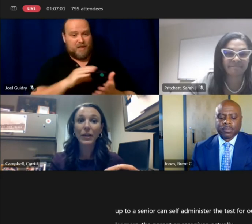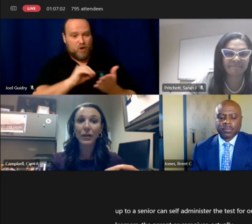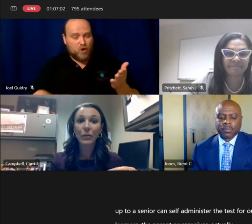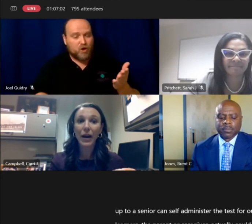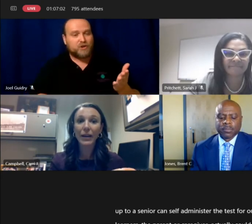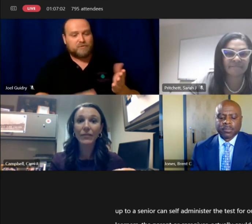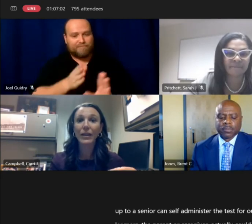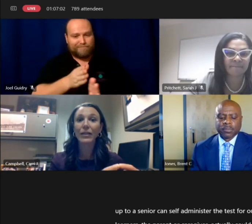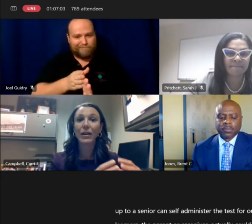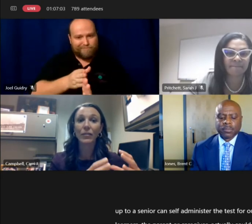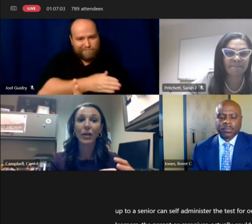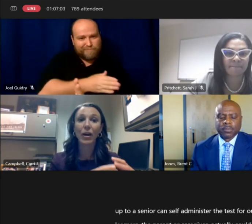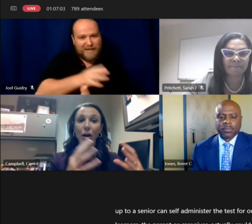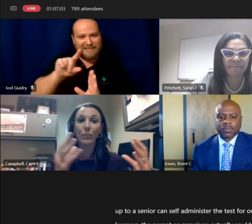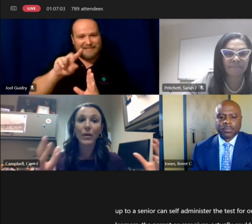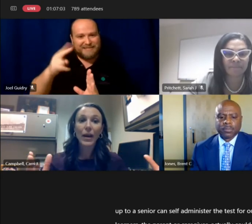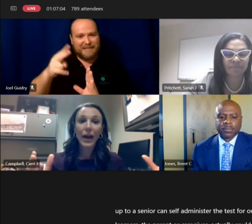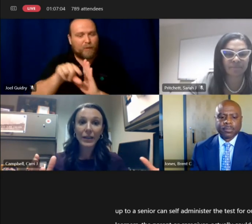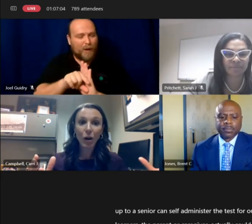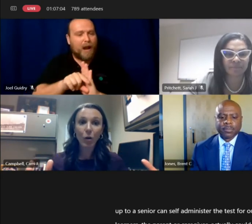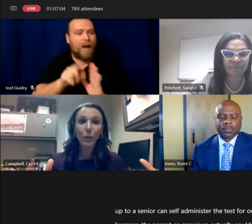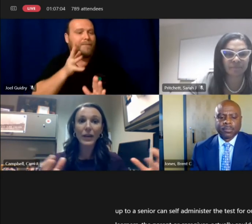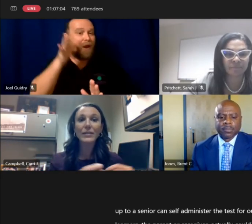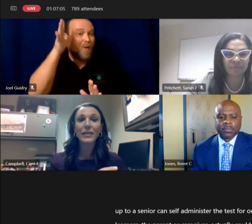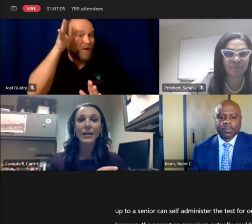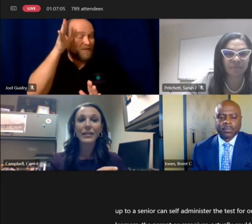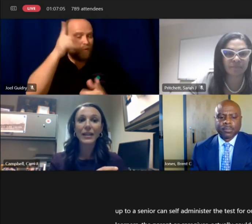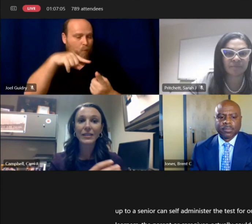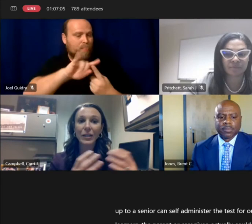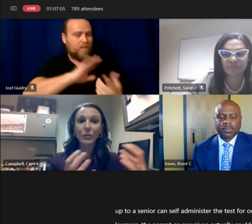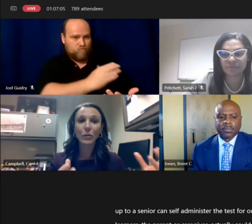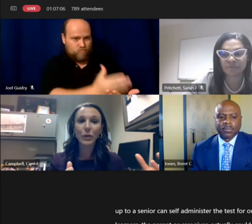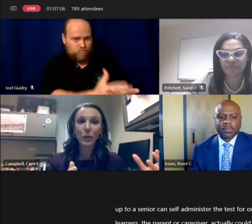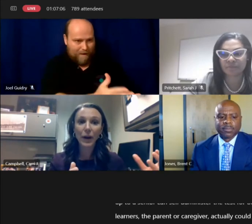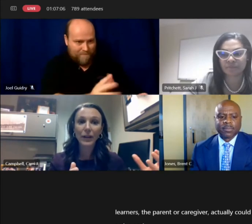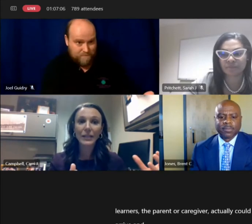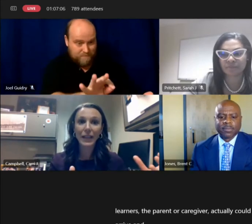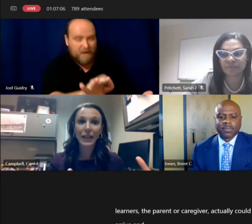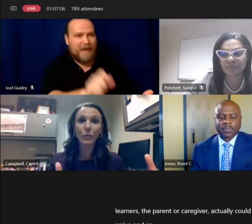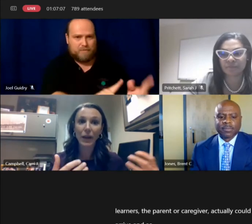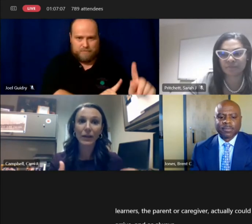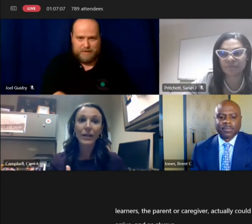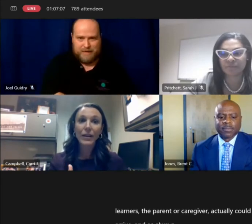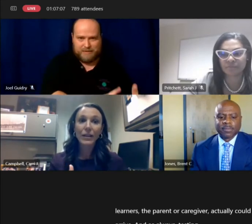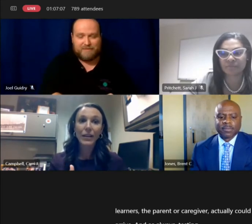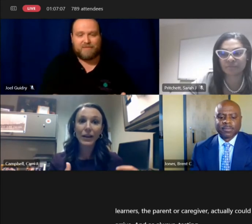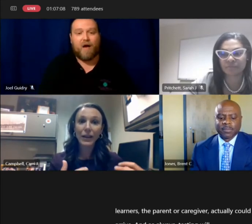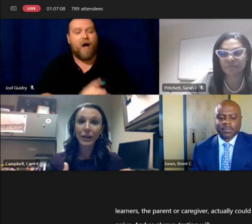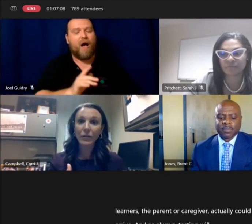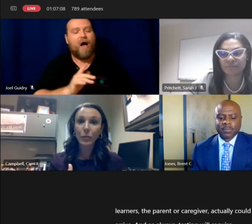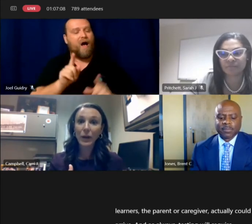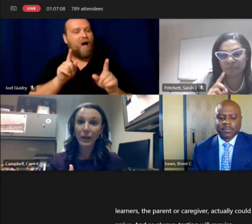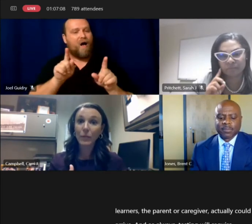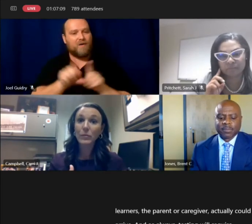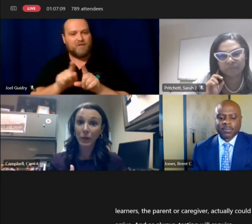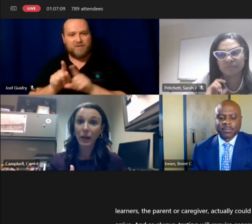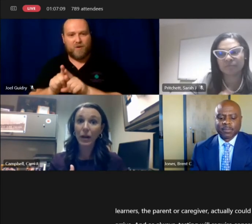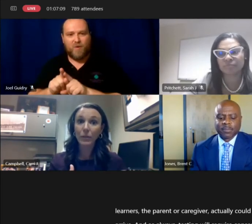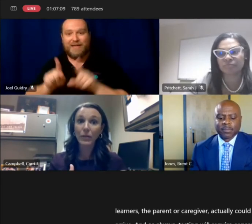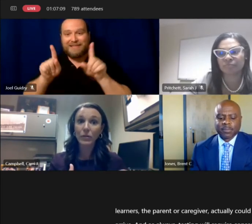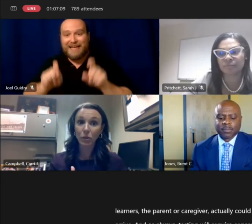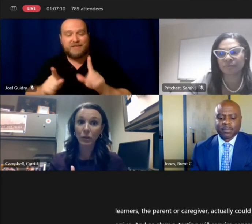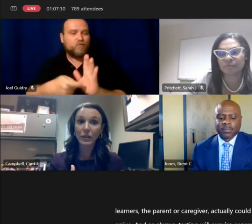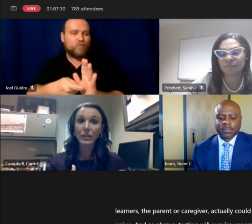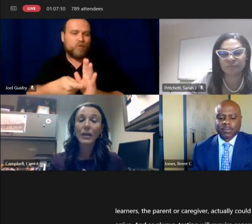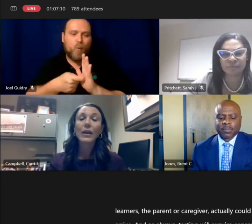they arrive. And as always, testing will require consent when the caregiver or parent comes to pick up